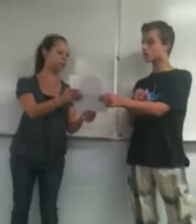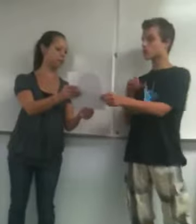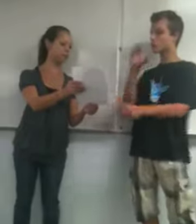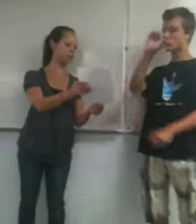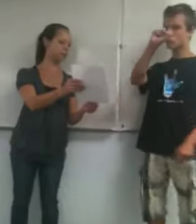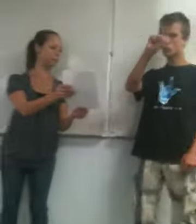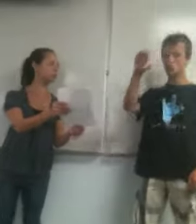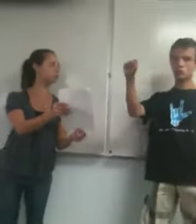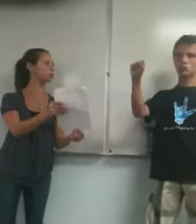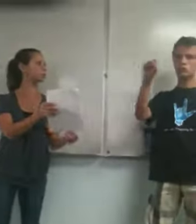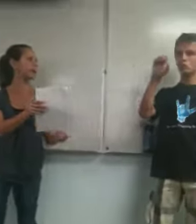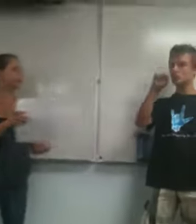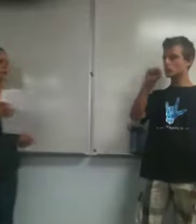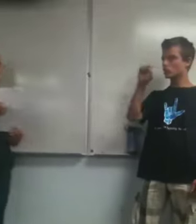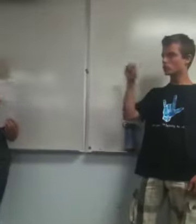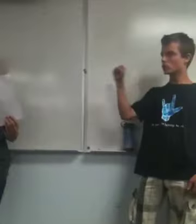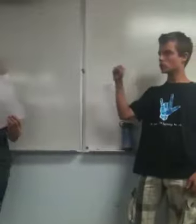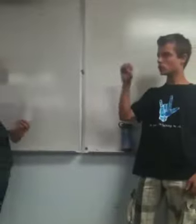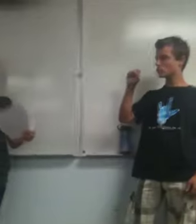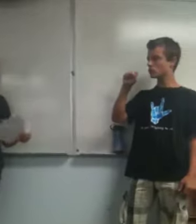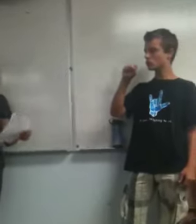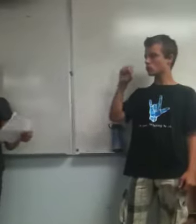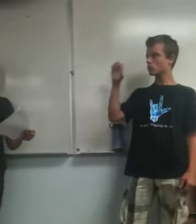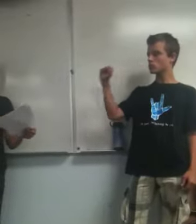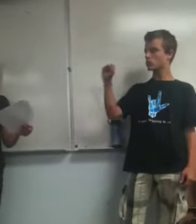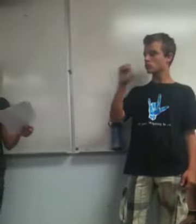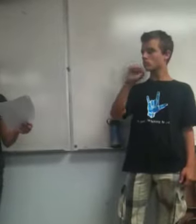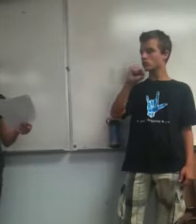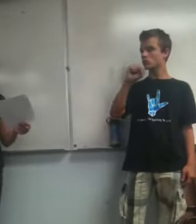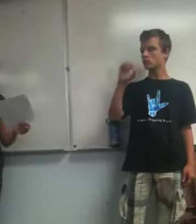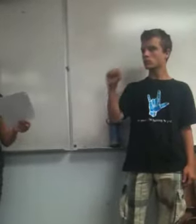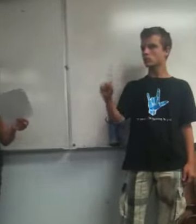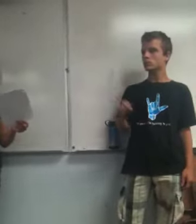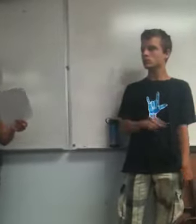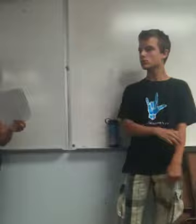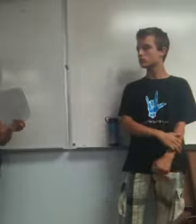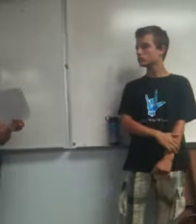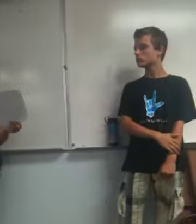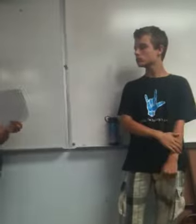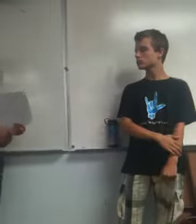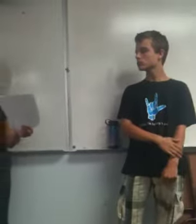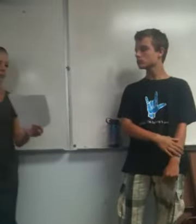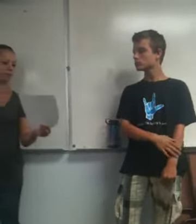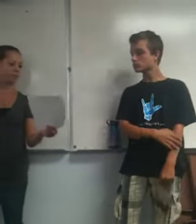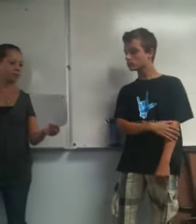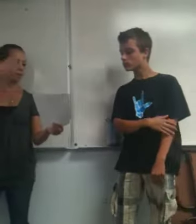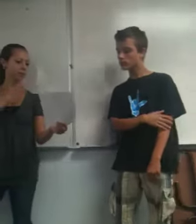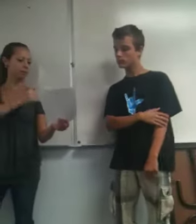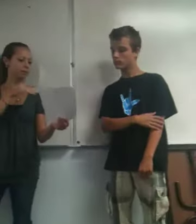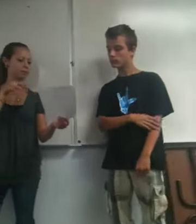11 is social science. It's just SS, social science.